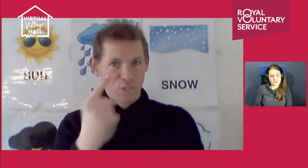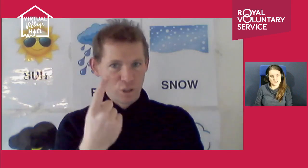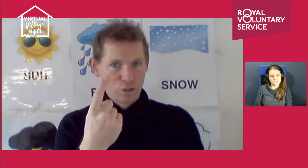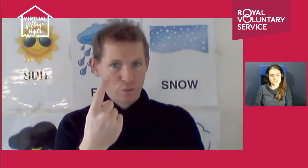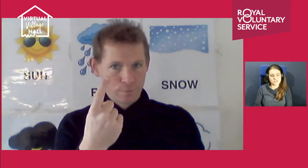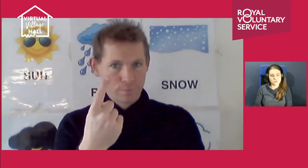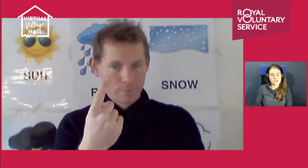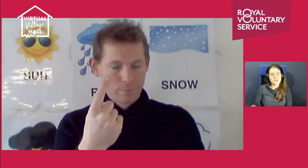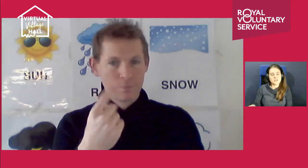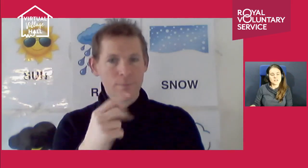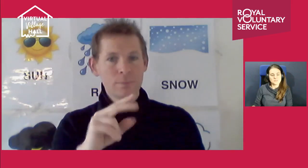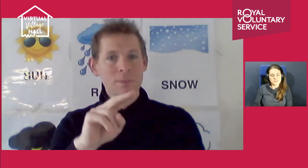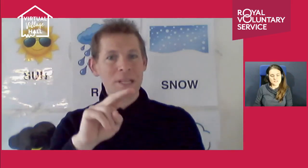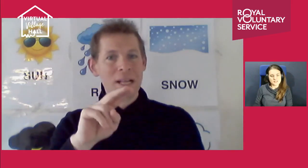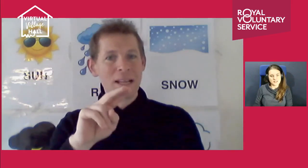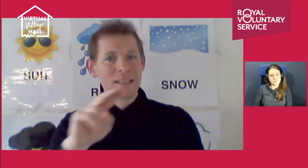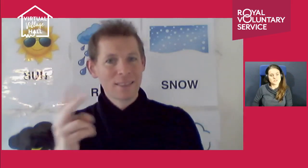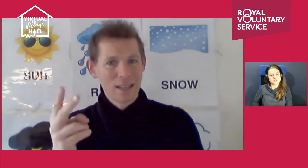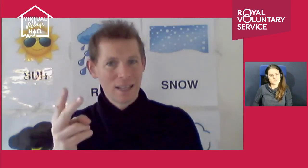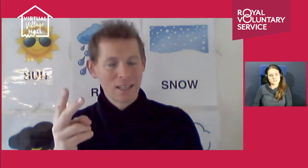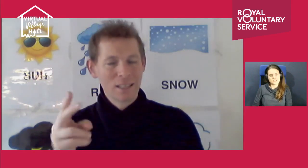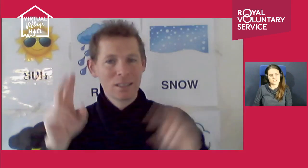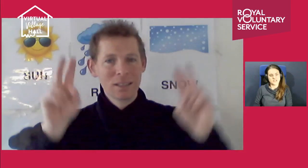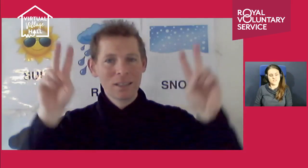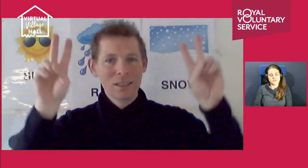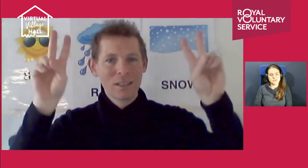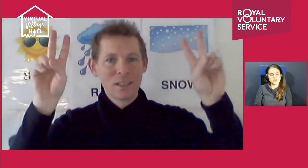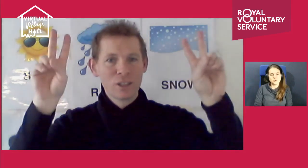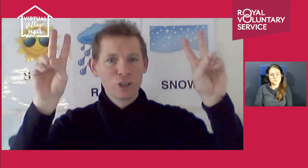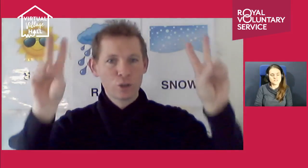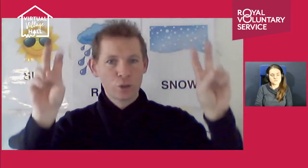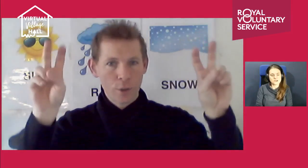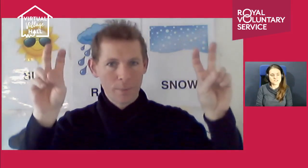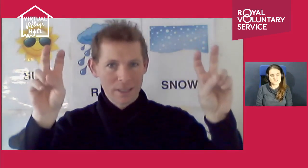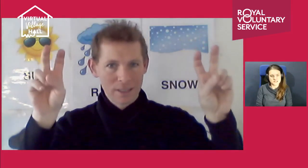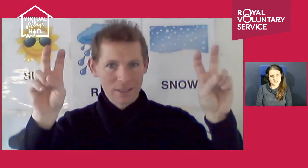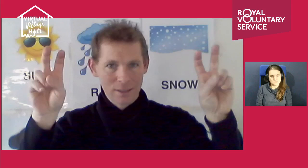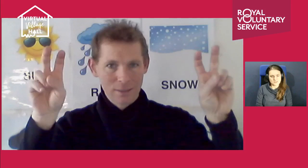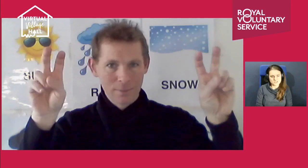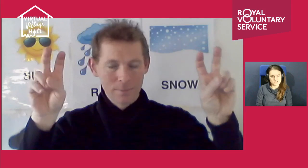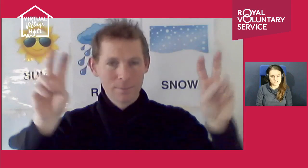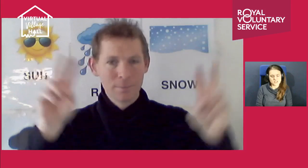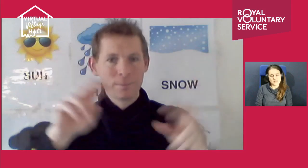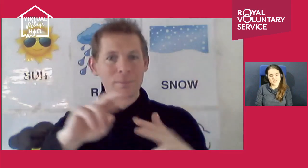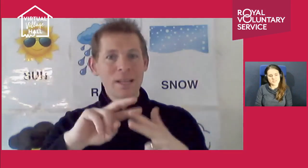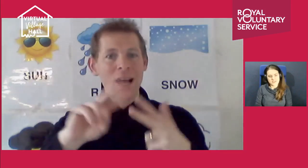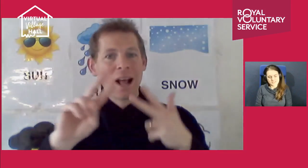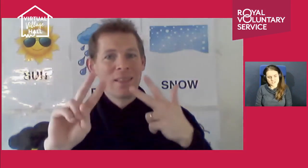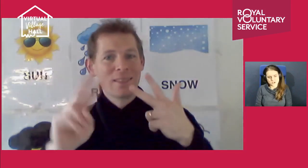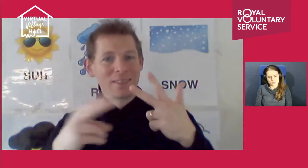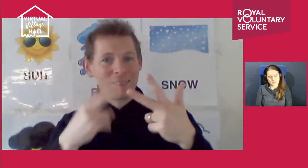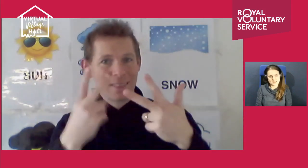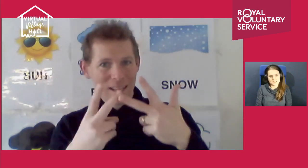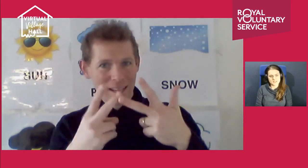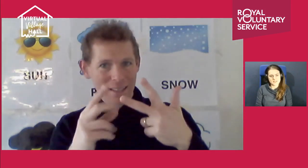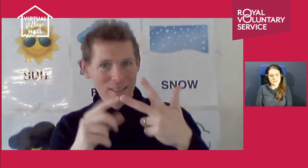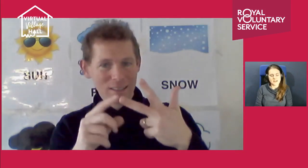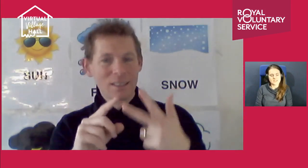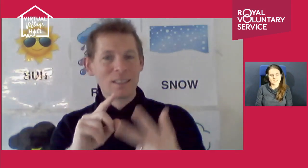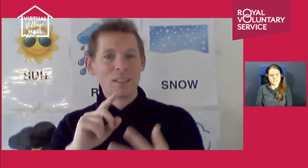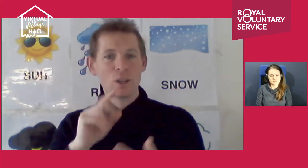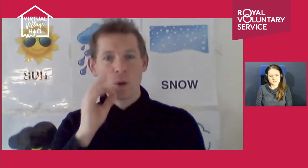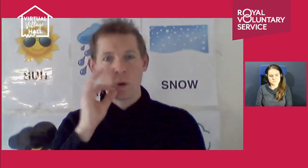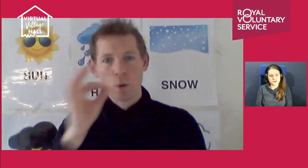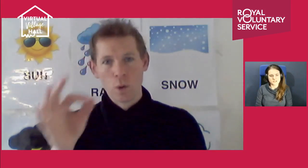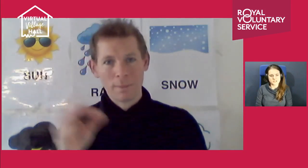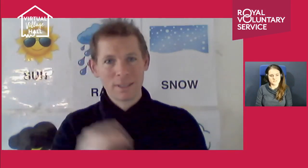language behaves. So in BSL, when you're expressing yourself, you always express the time first, then the topic, and